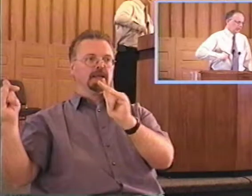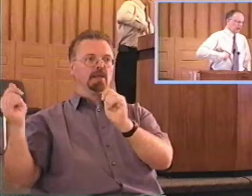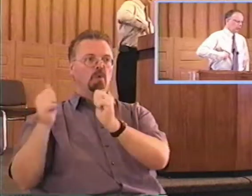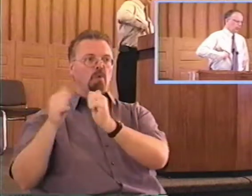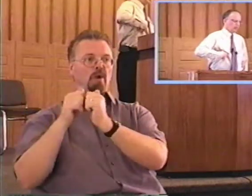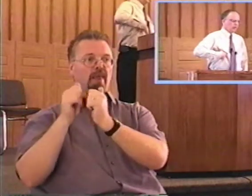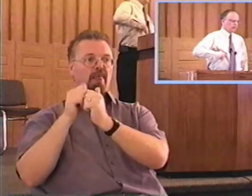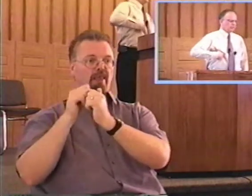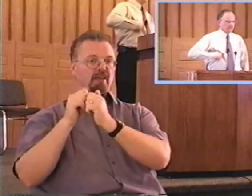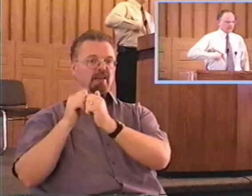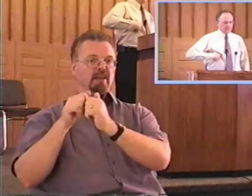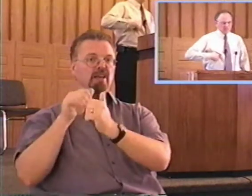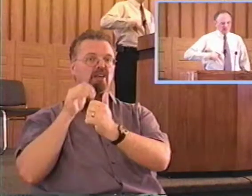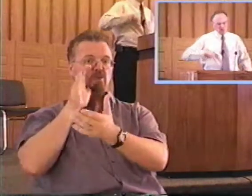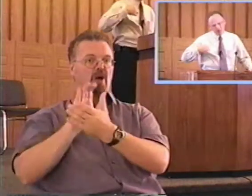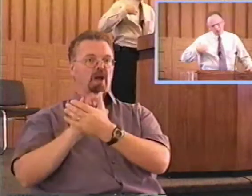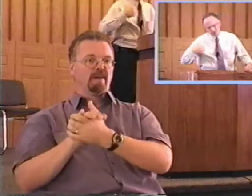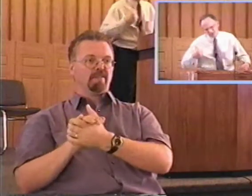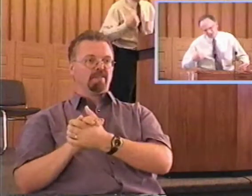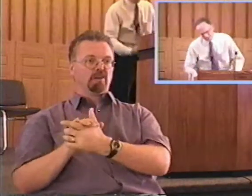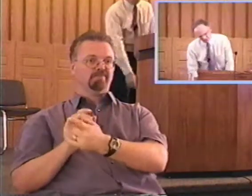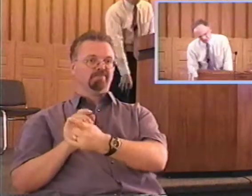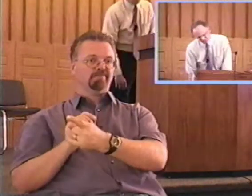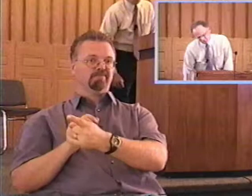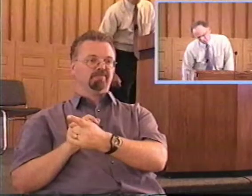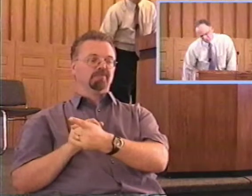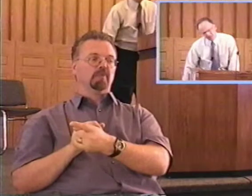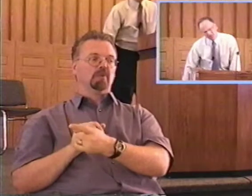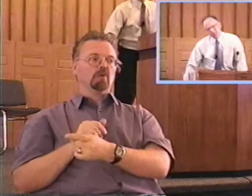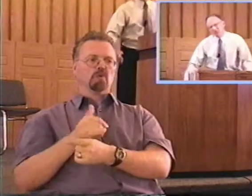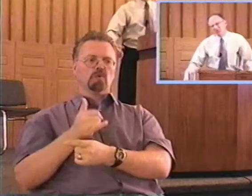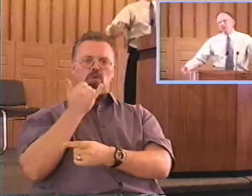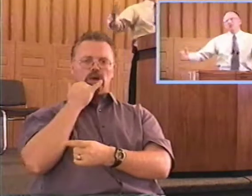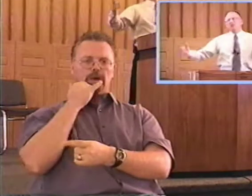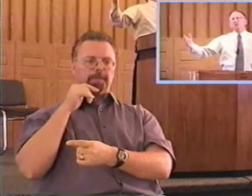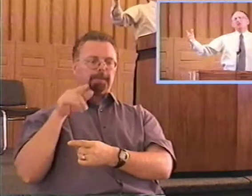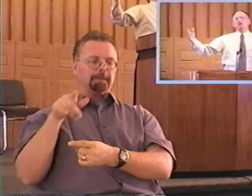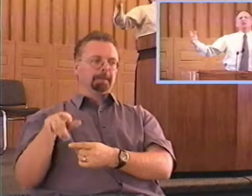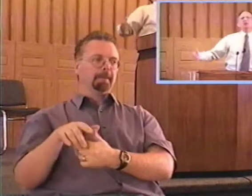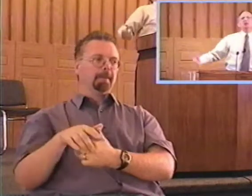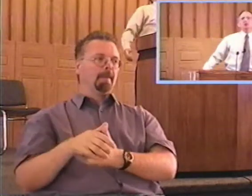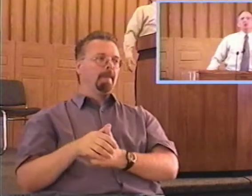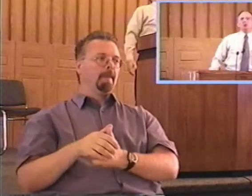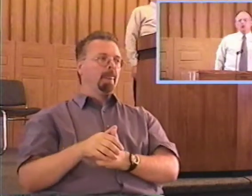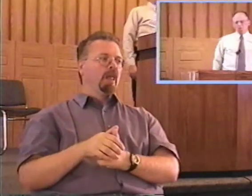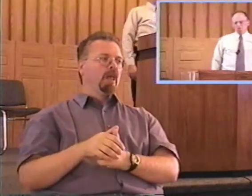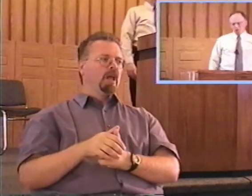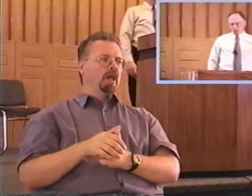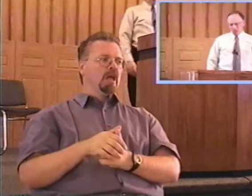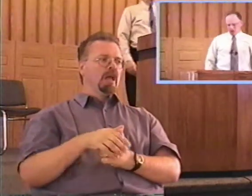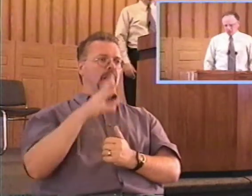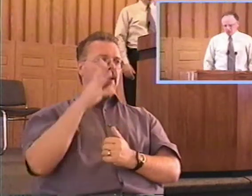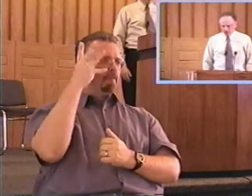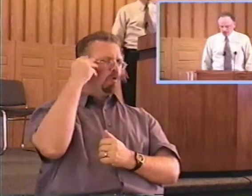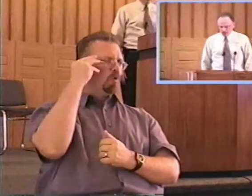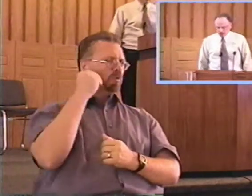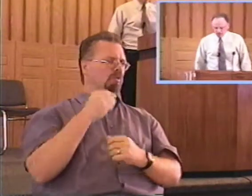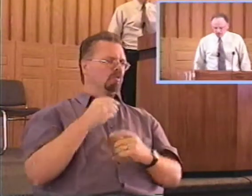with this Midianite woman. And Moses is just weeping at the sin of the people.